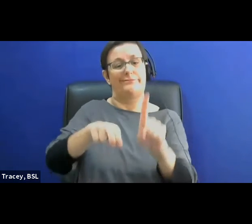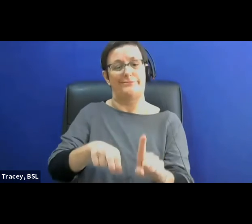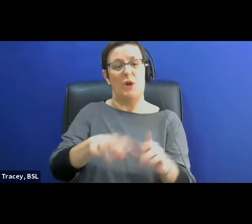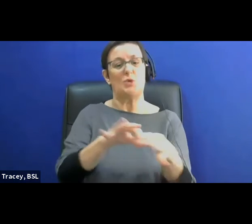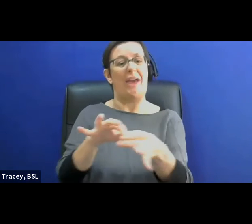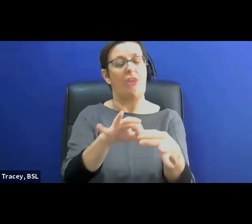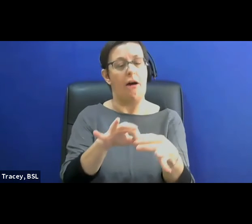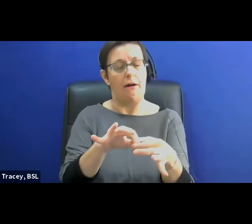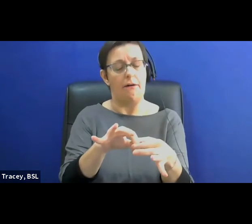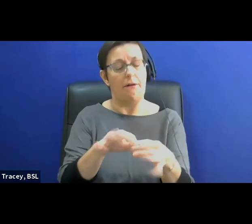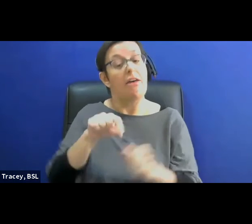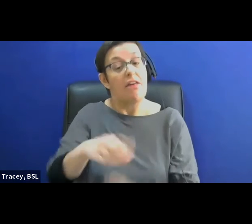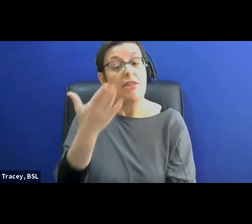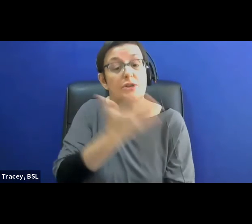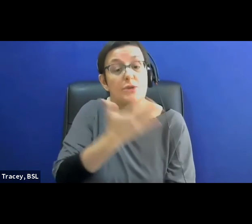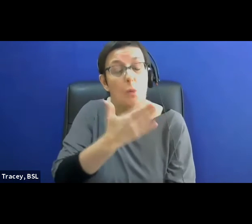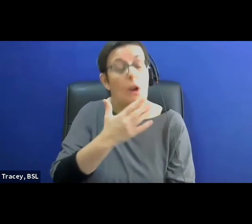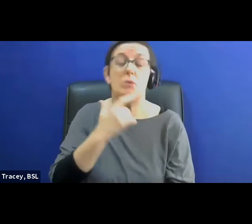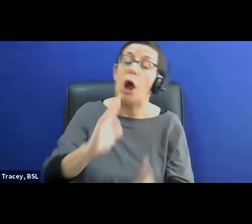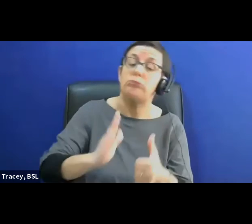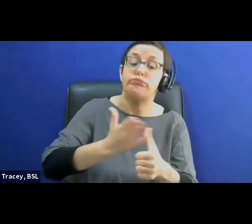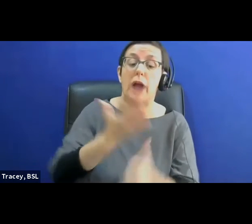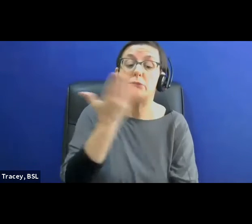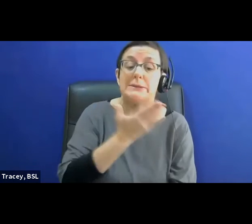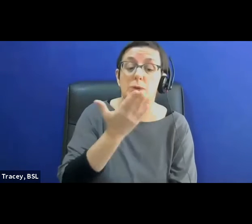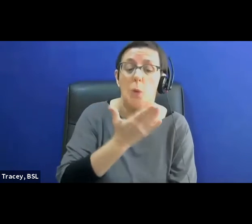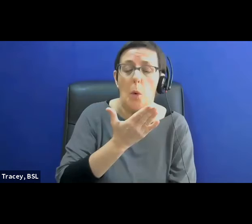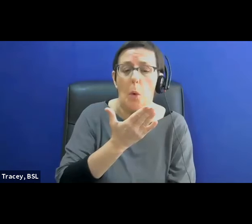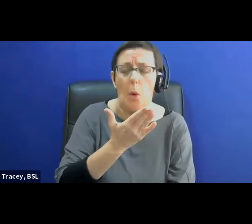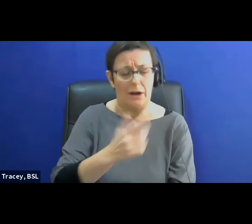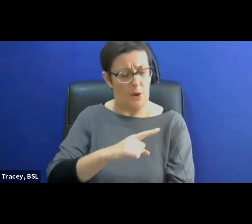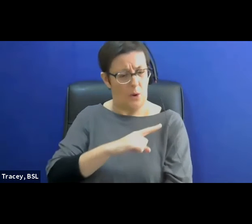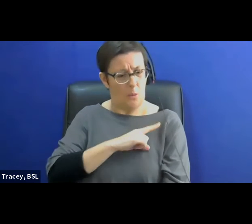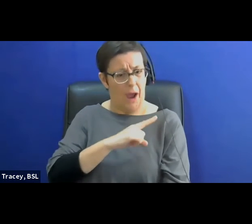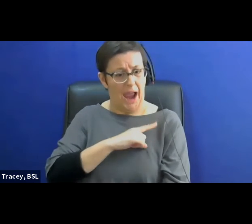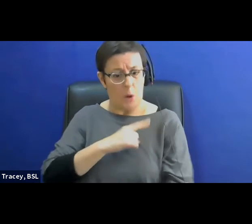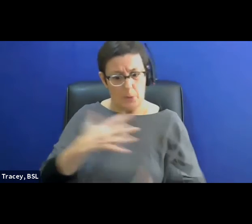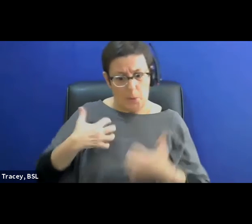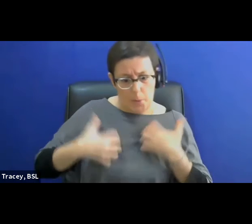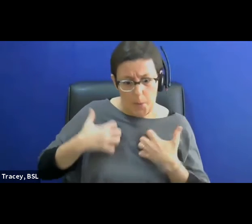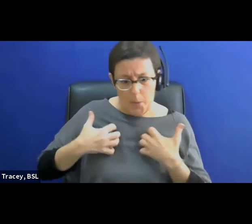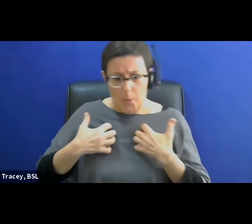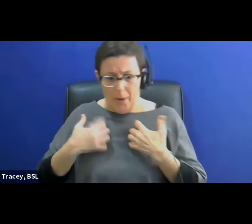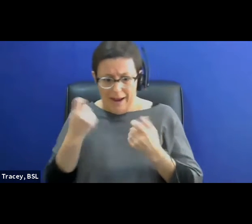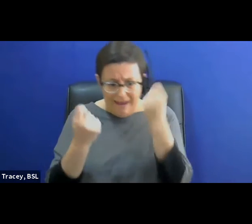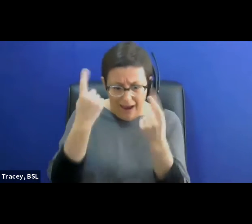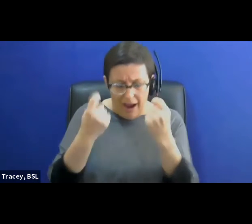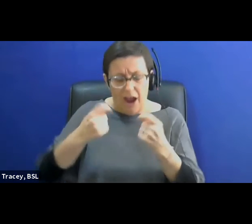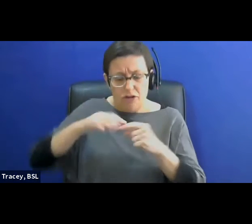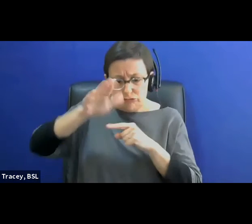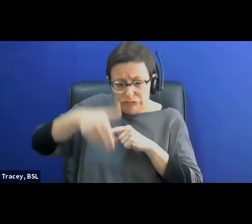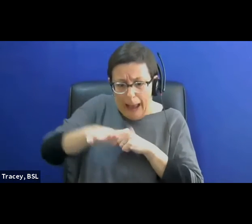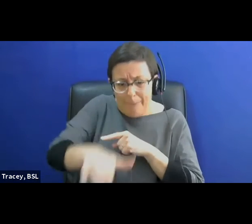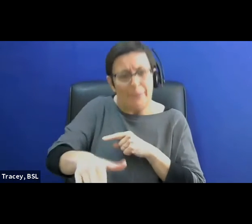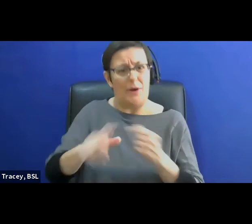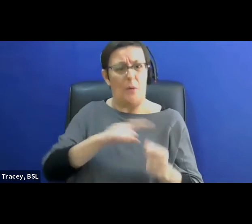rather than just having a straight, boring ramp, why not make it bendy and twisty and have different colors in it and different things to happen as